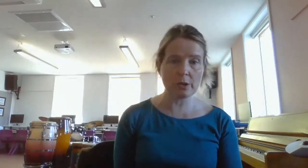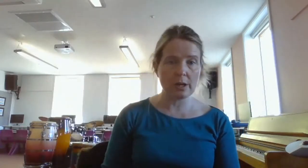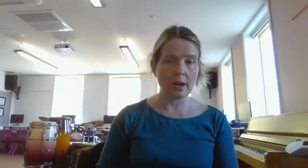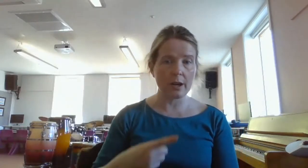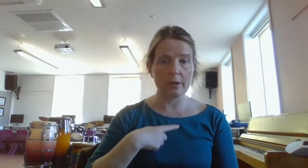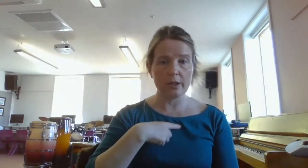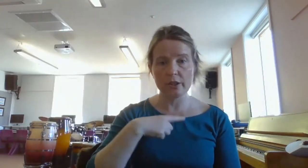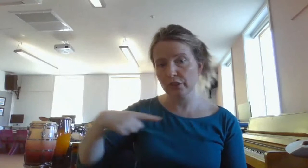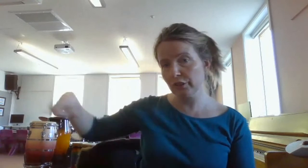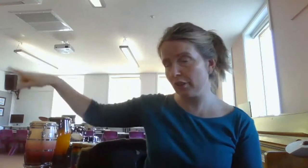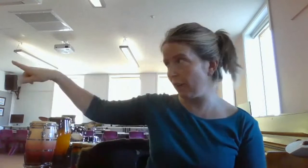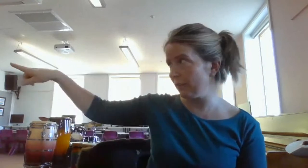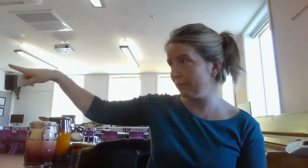door, to go.